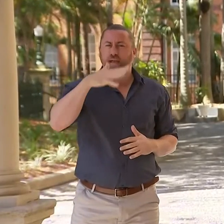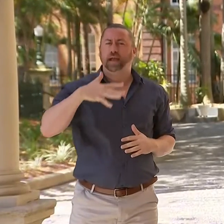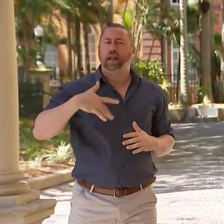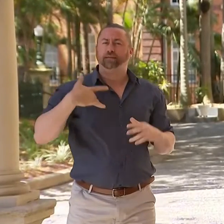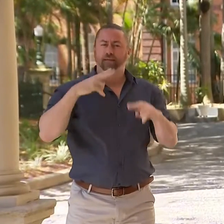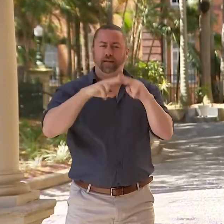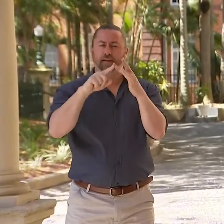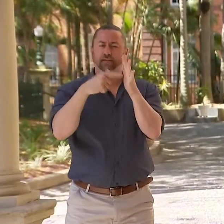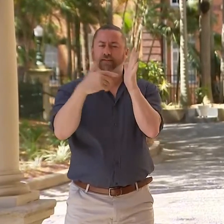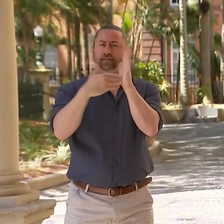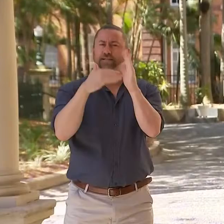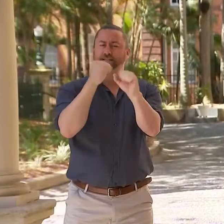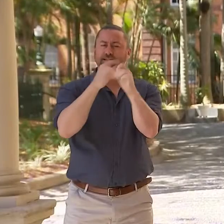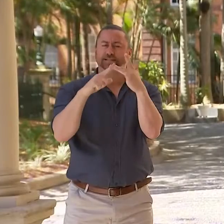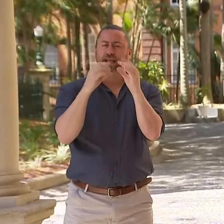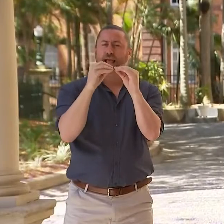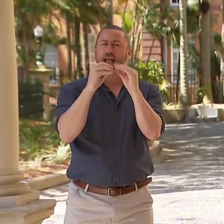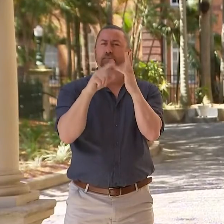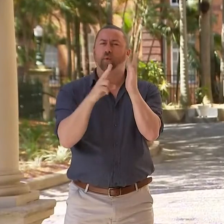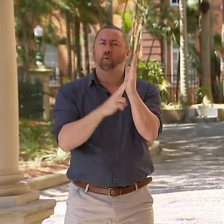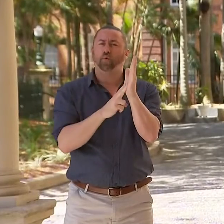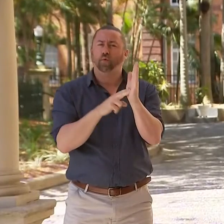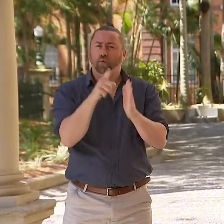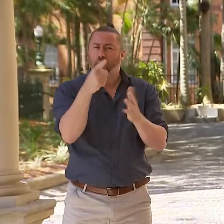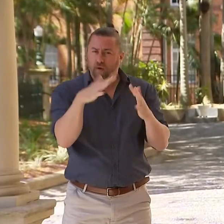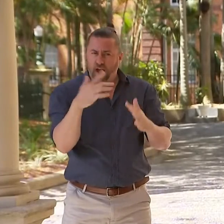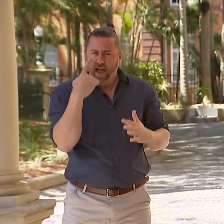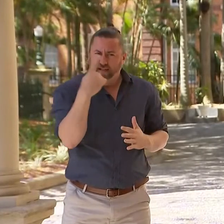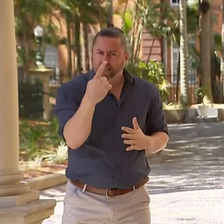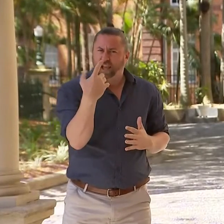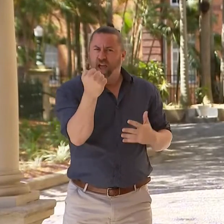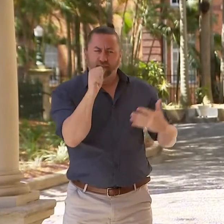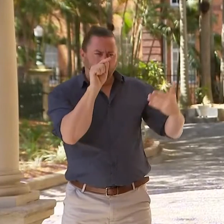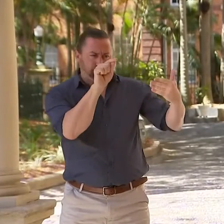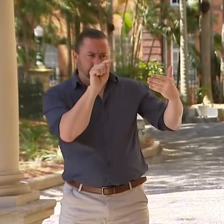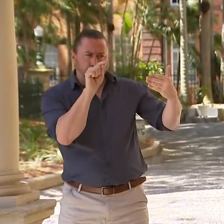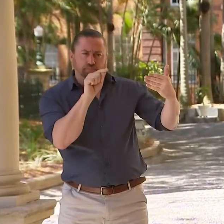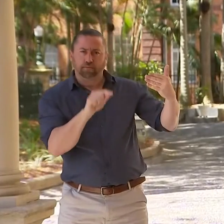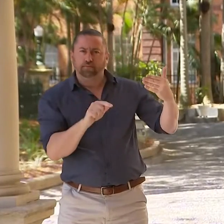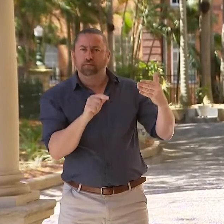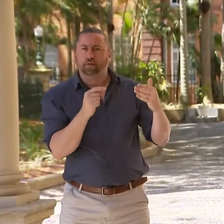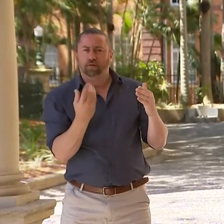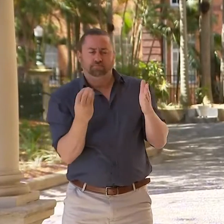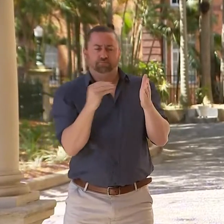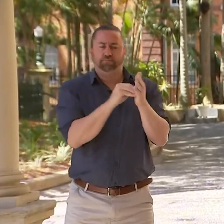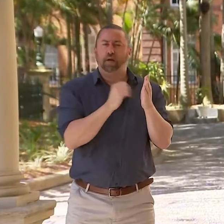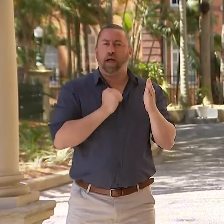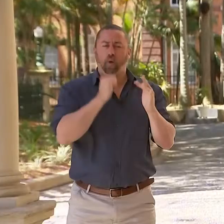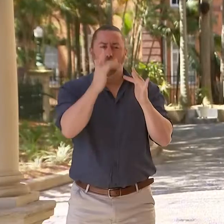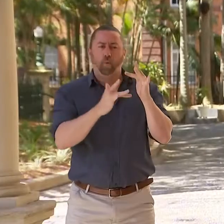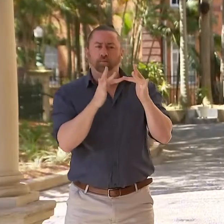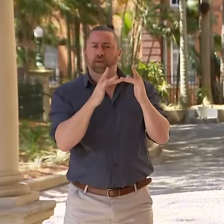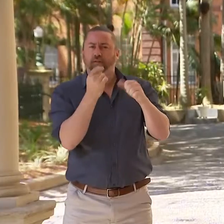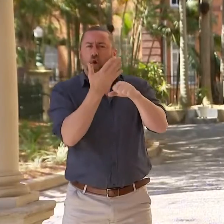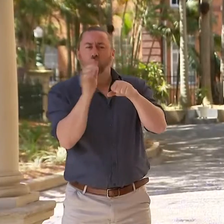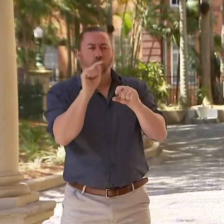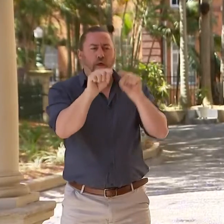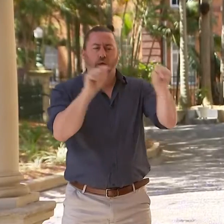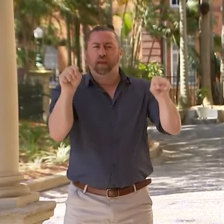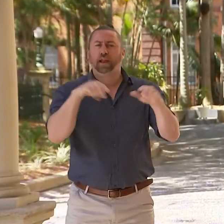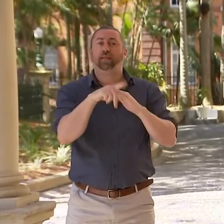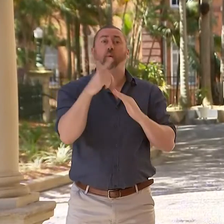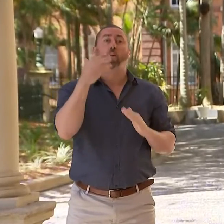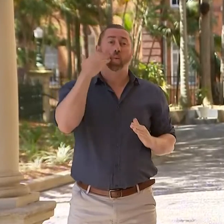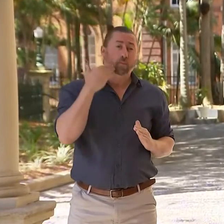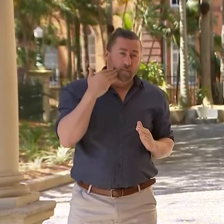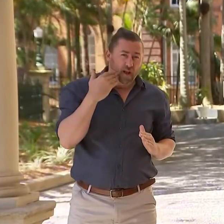Fitzgibbon. You'll have seen a range of new contact locations have been added to the Queensland Health website. She was infectious in the